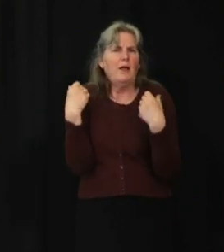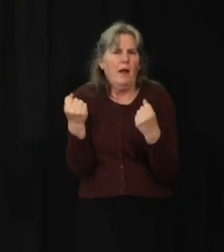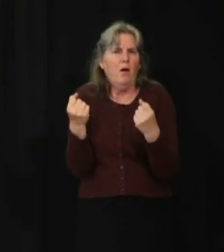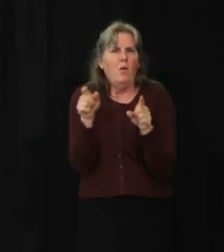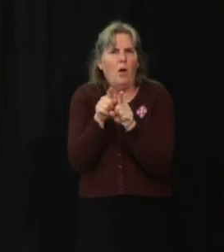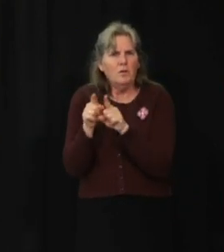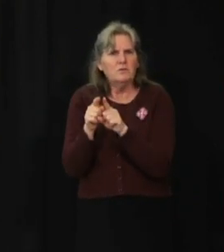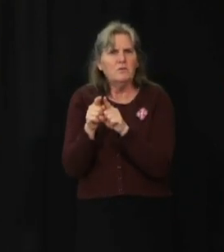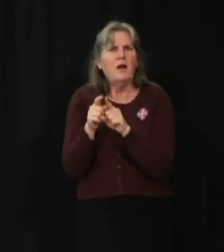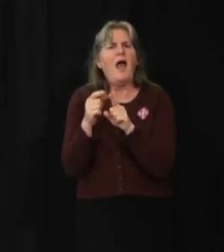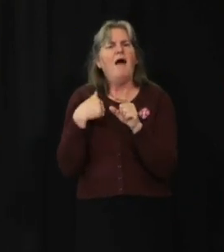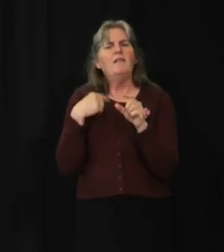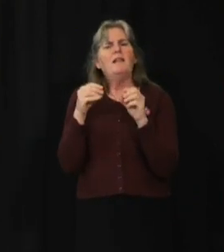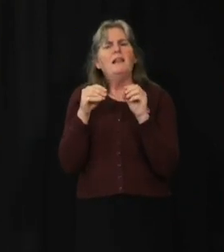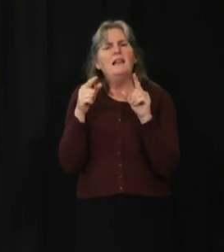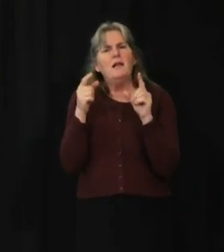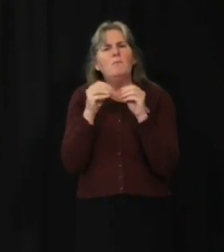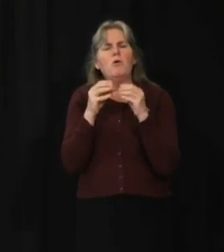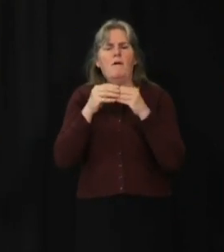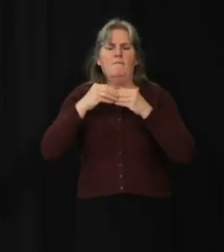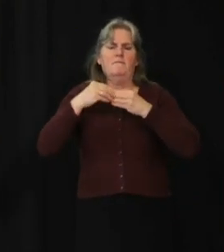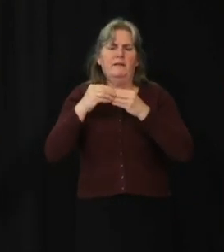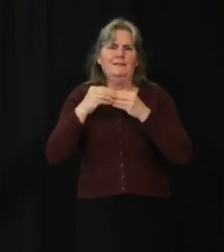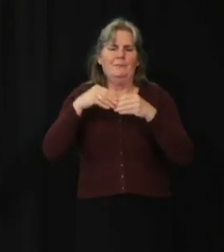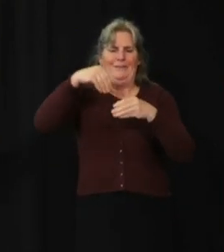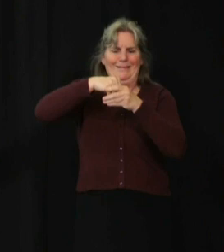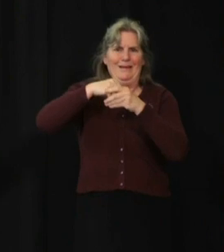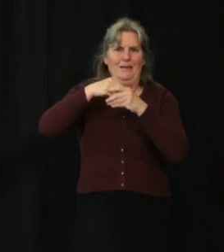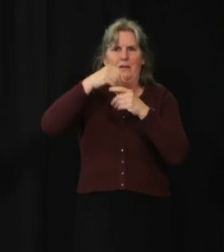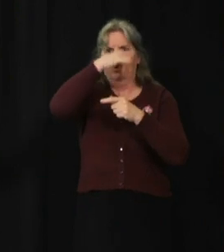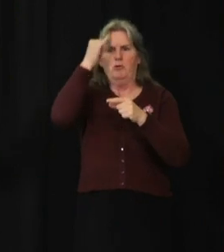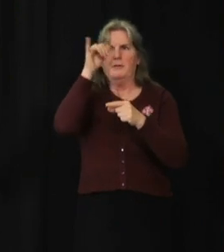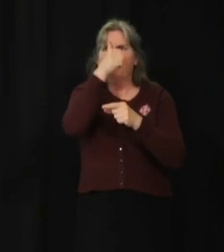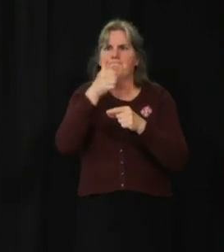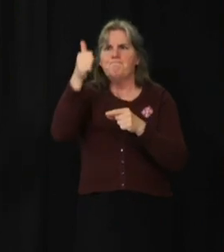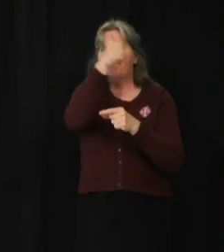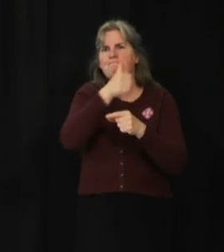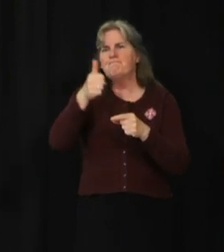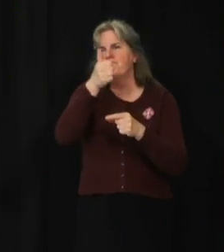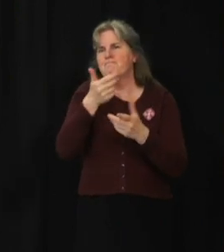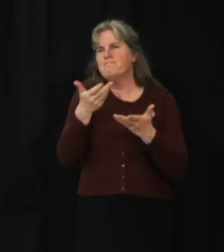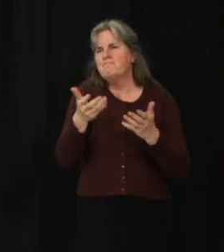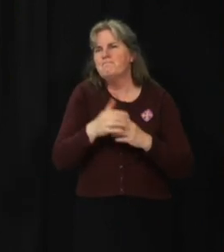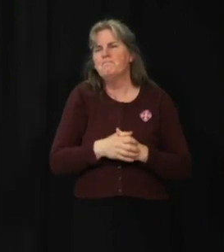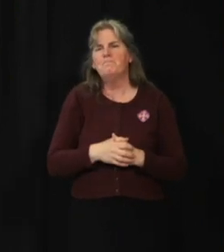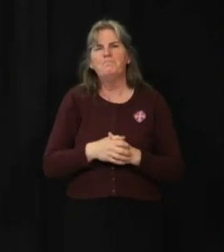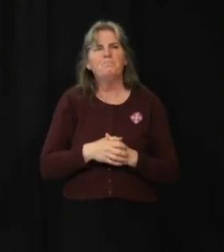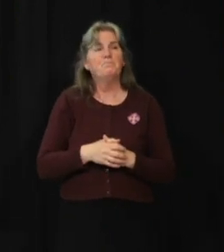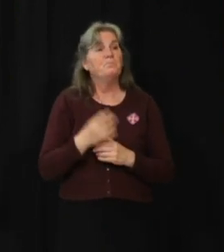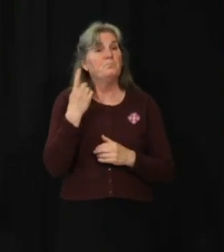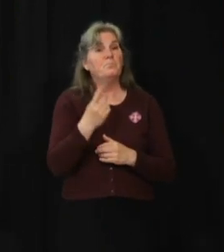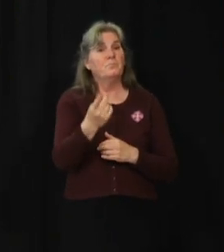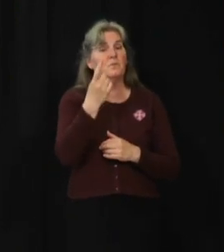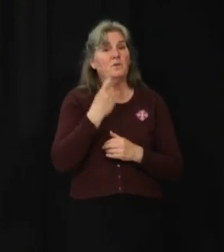move more freely around the Yukon and to have an economy. Thank you. Next question, Jane.